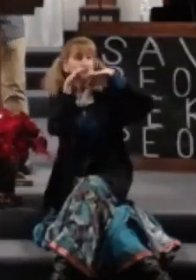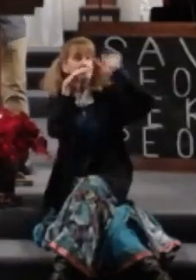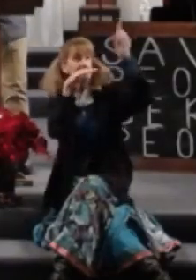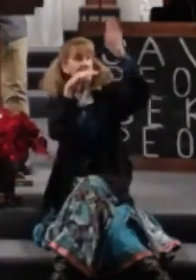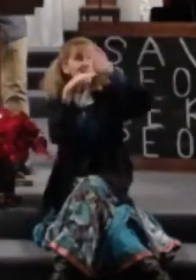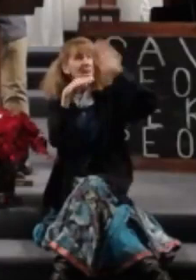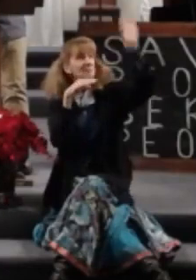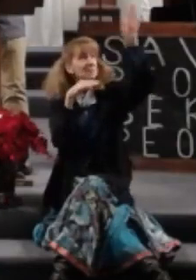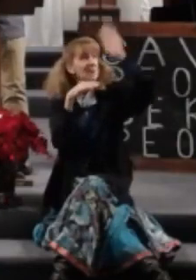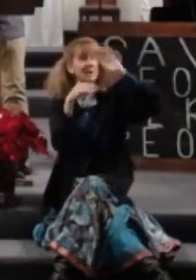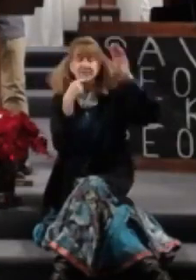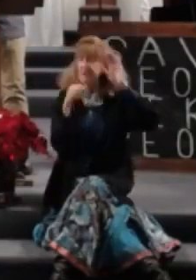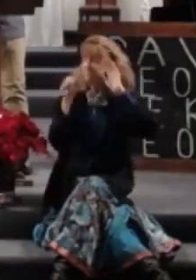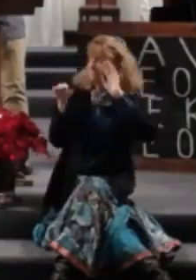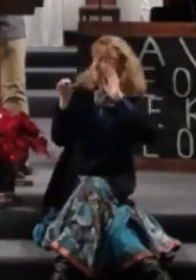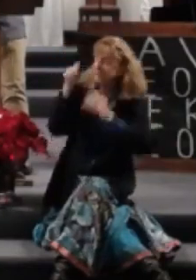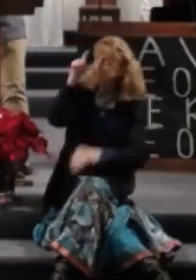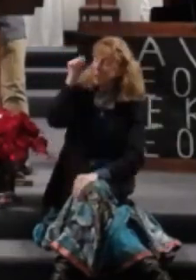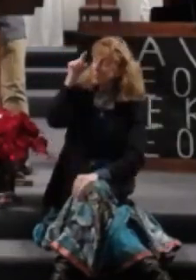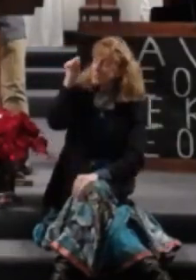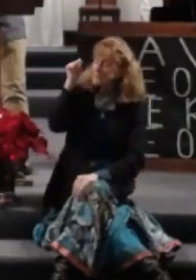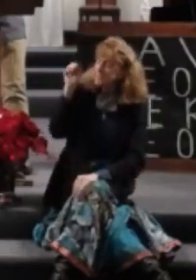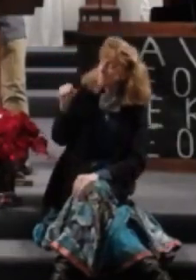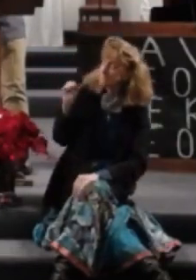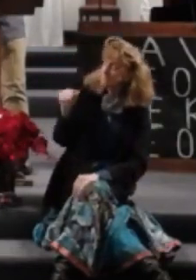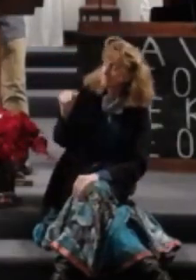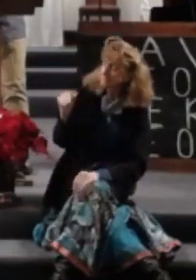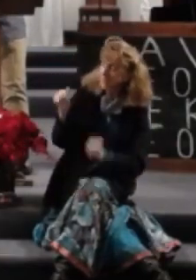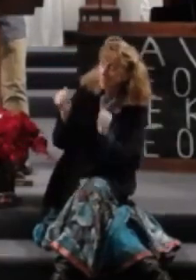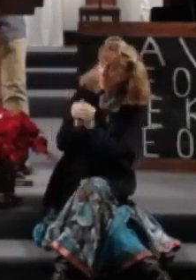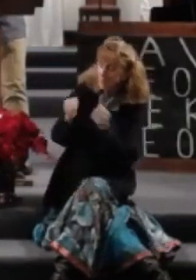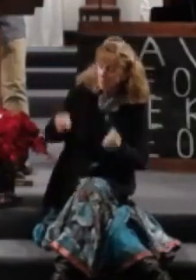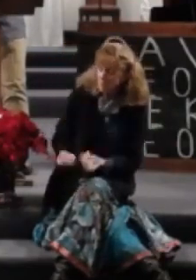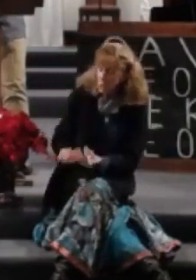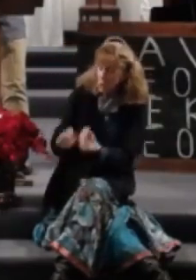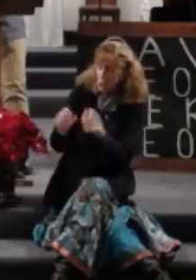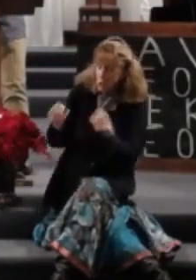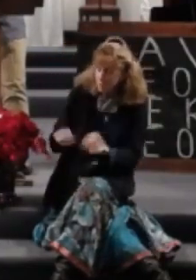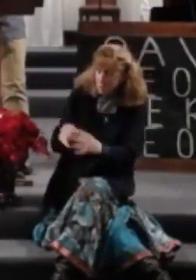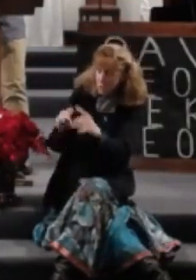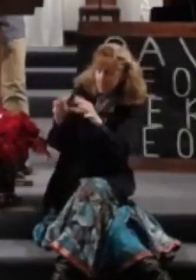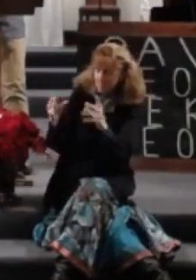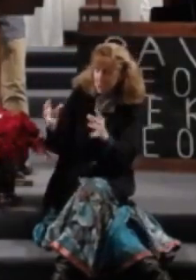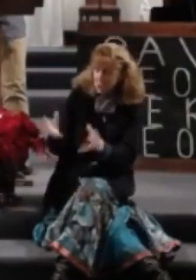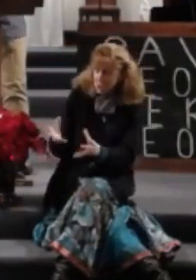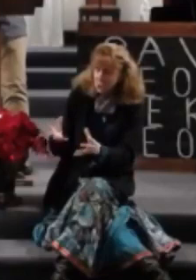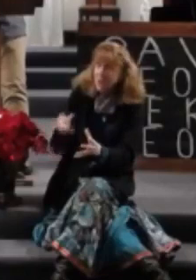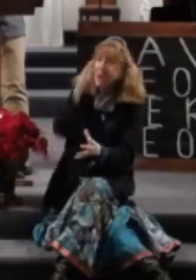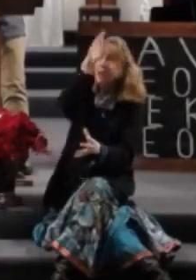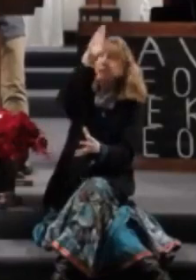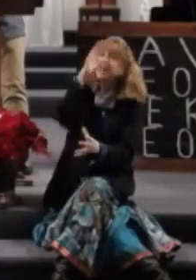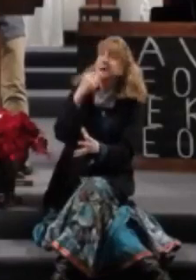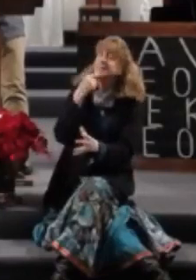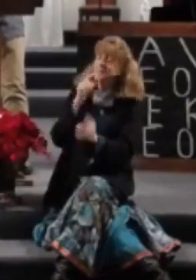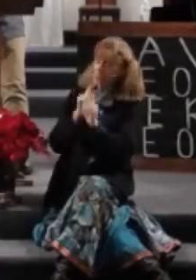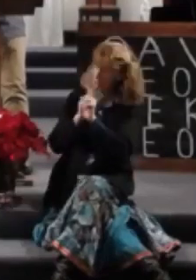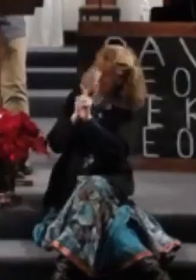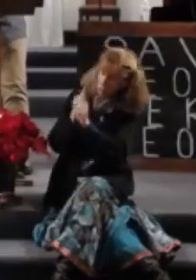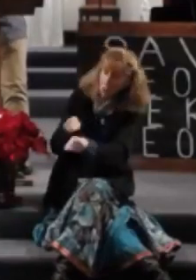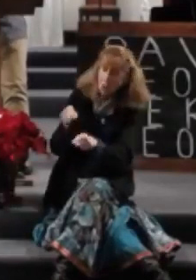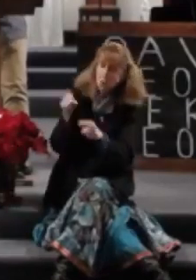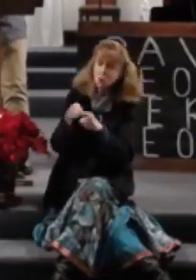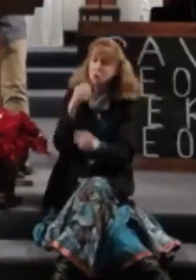him in the form of a burning bush. You remember that? And there, God commanded Moses to return to Egypt,